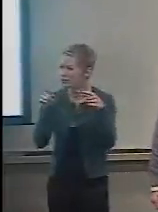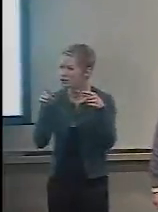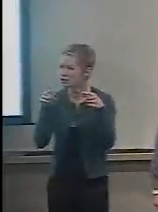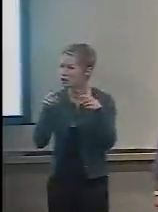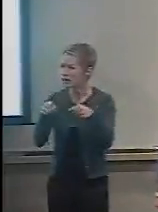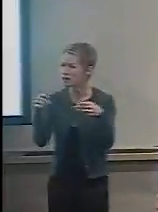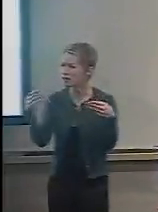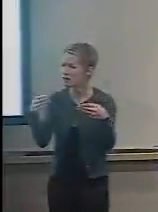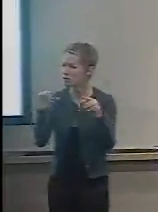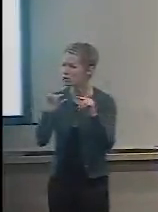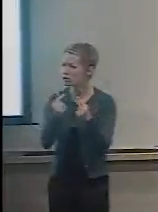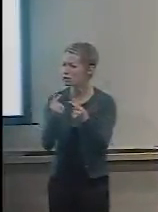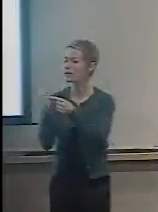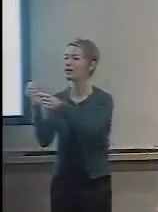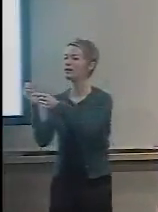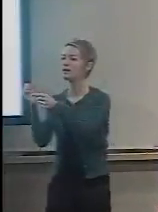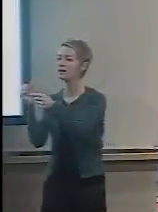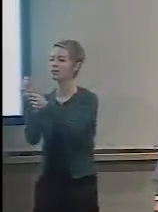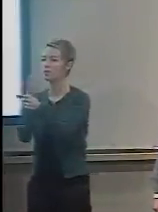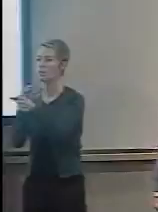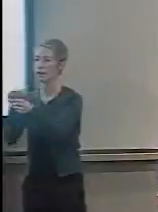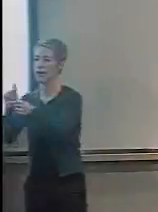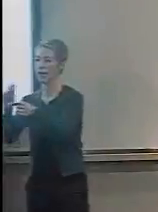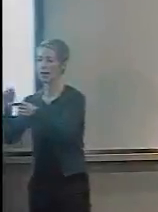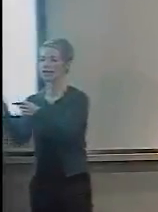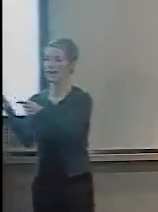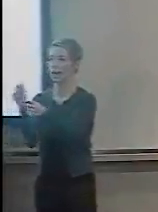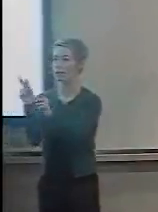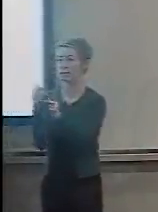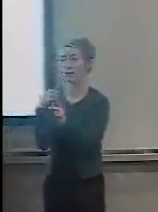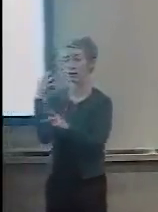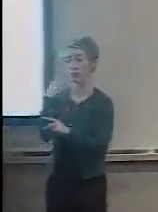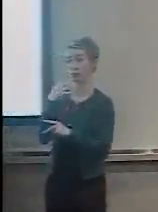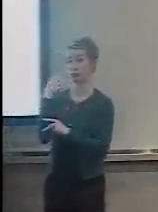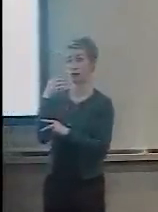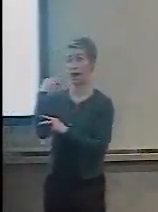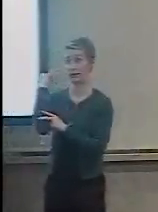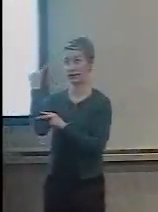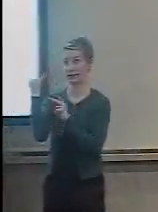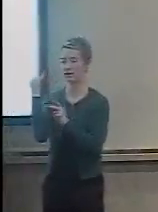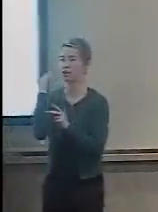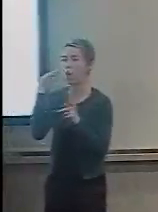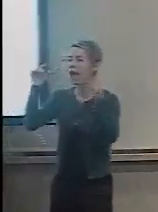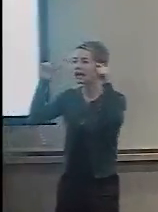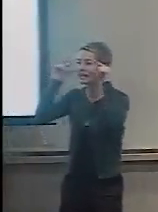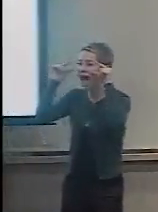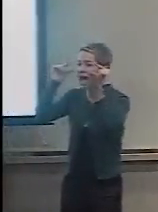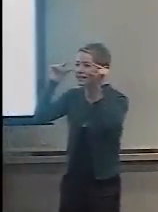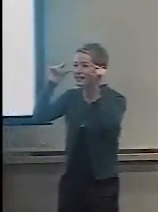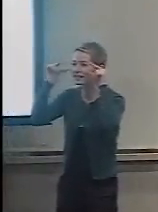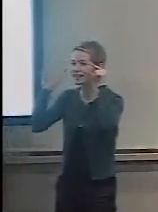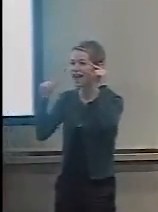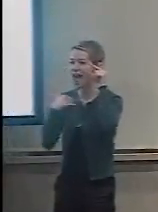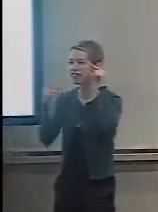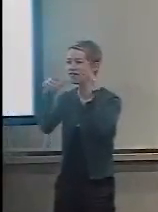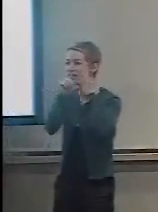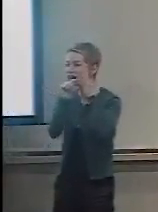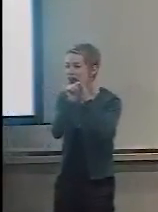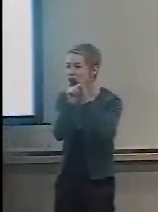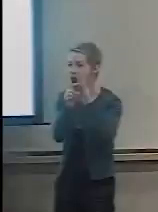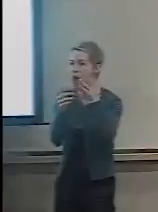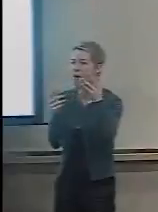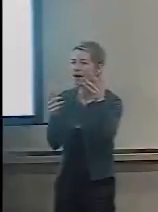Anna? Yeah, people had wild and crazy ideas of glasses that showed videos of glasses, or